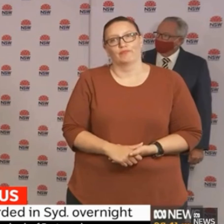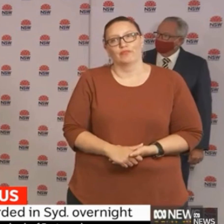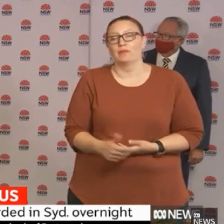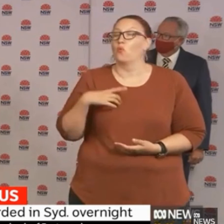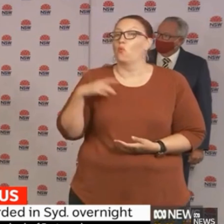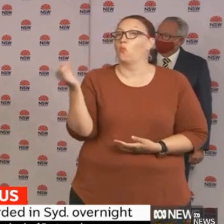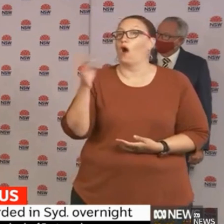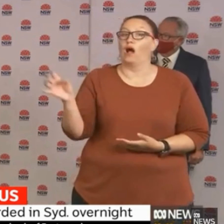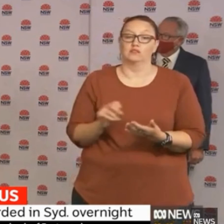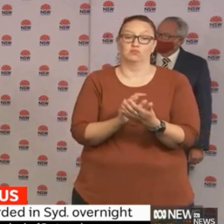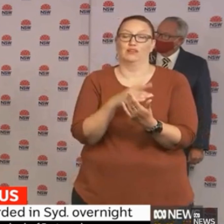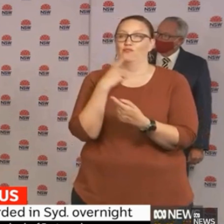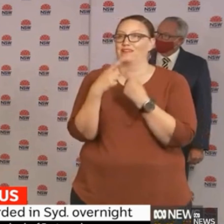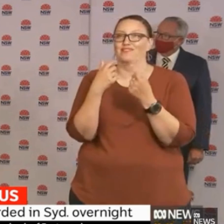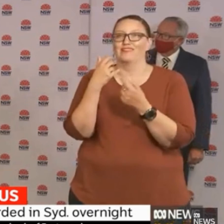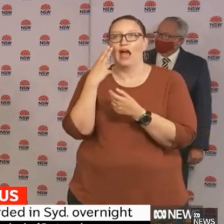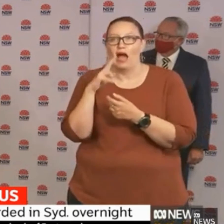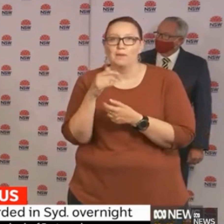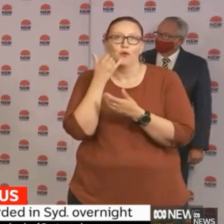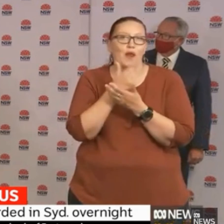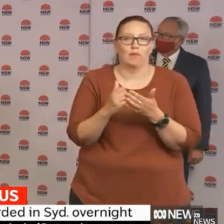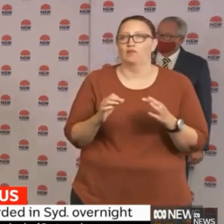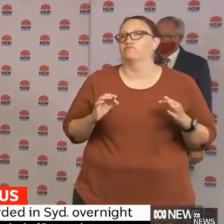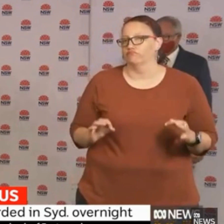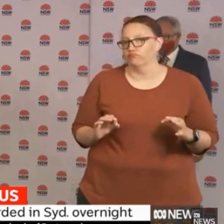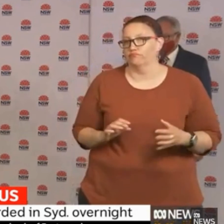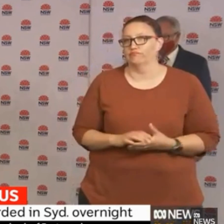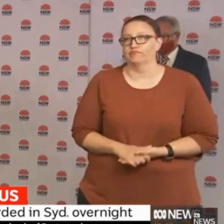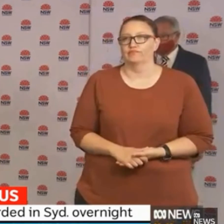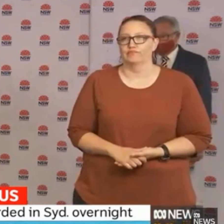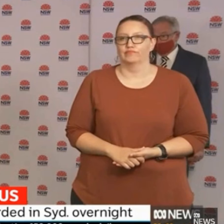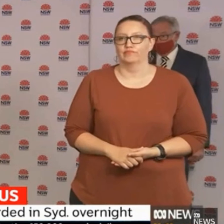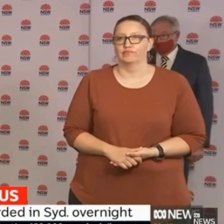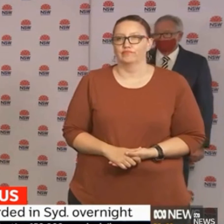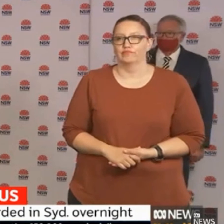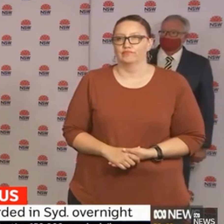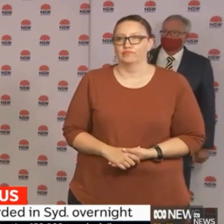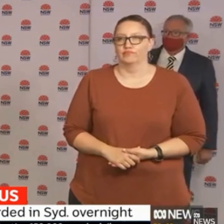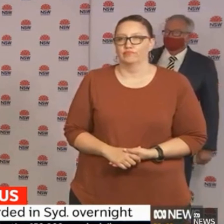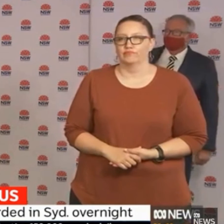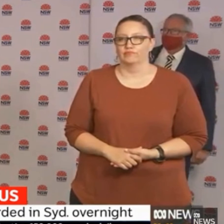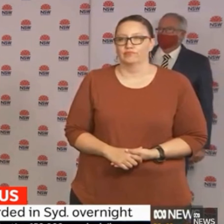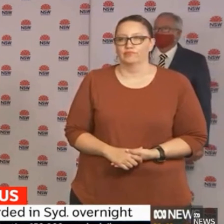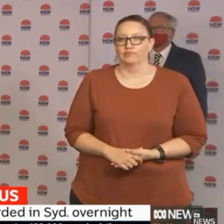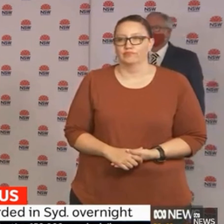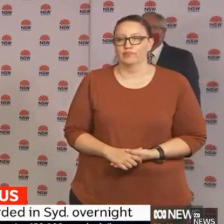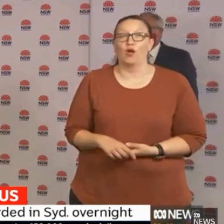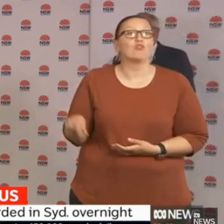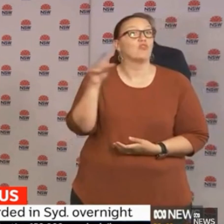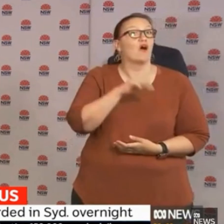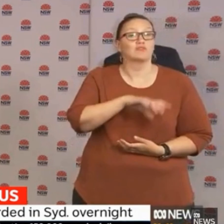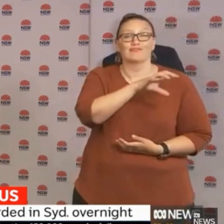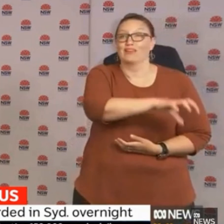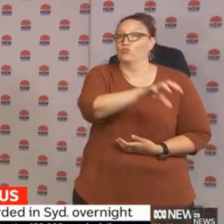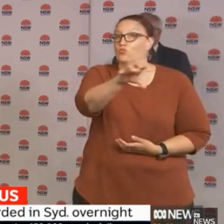your information once, and you can, obviously we rely on that. But we found those venues that use the Service New South Wales app has made life